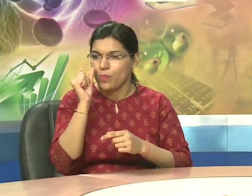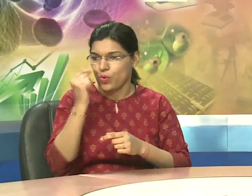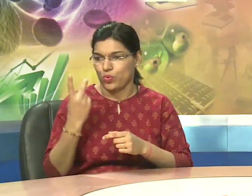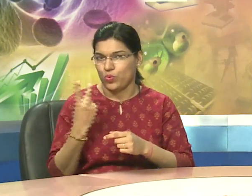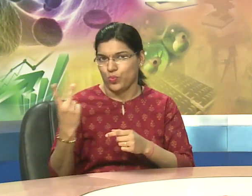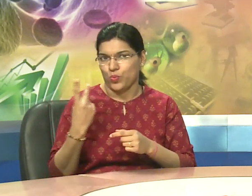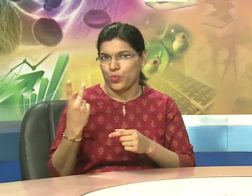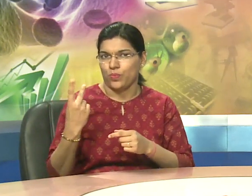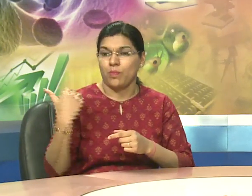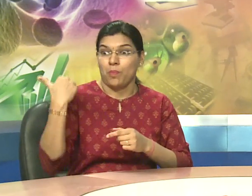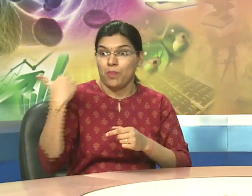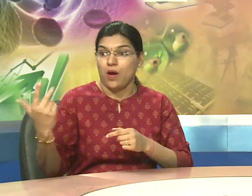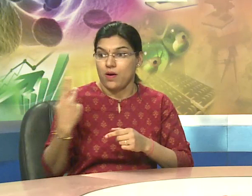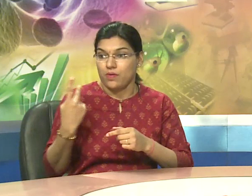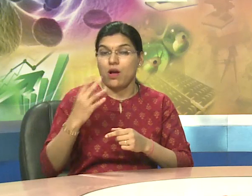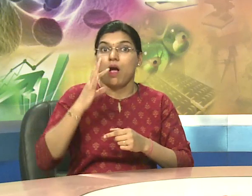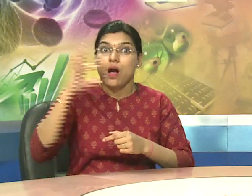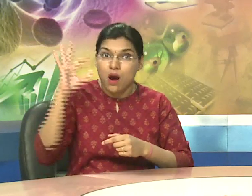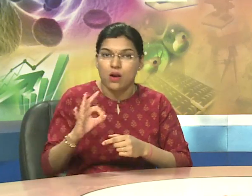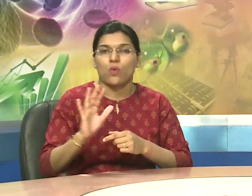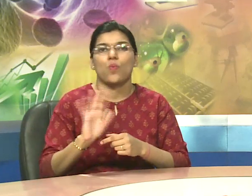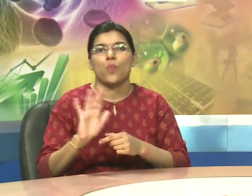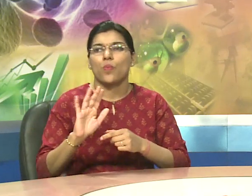For example, there are two friends